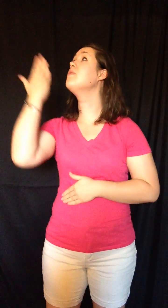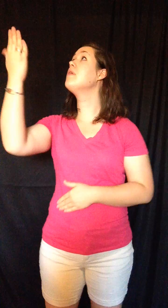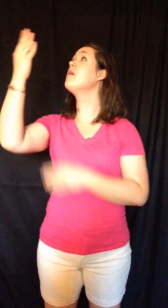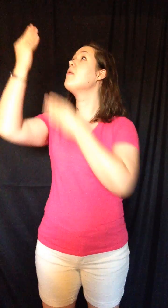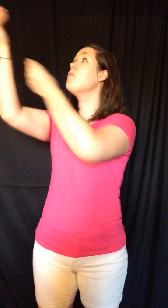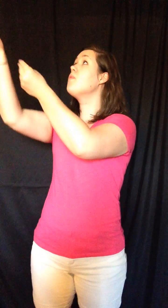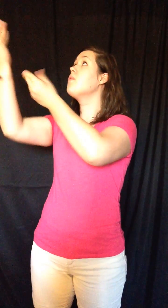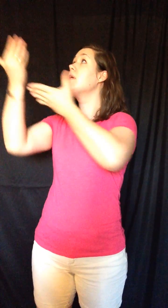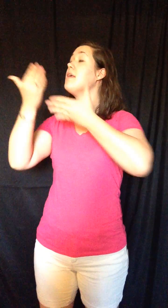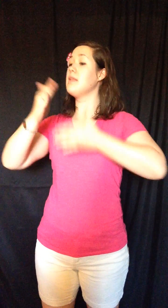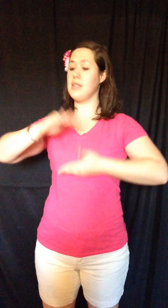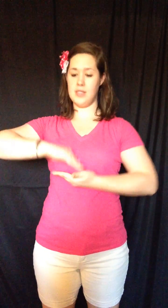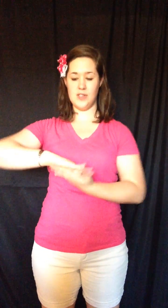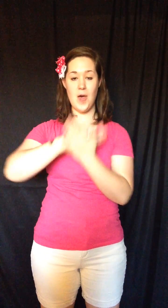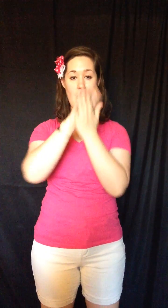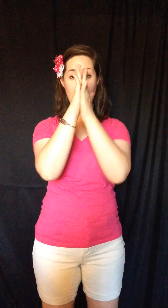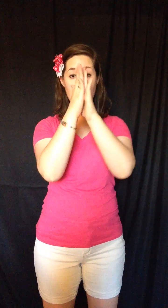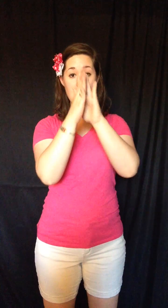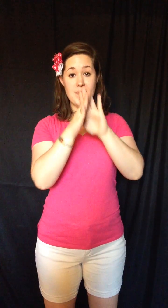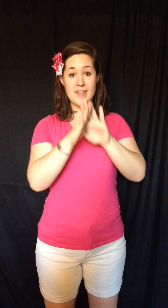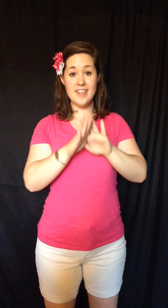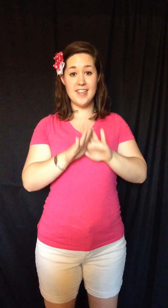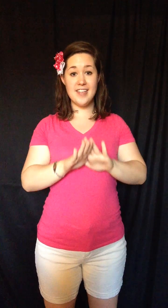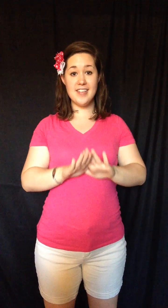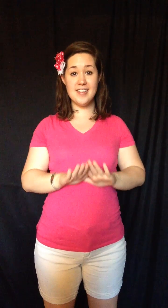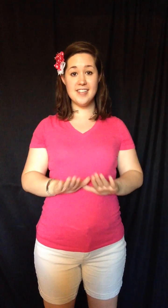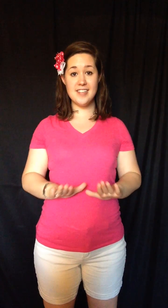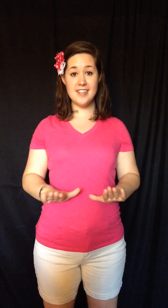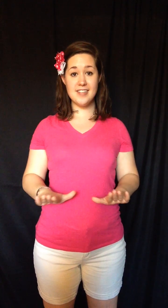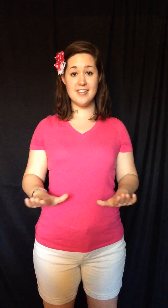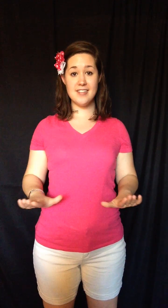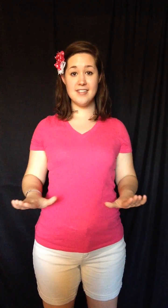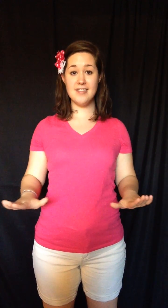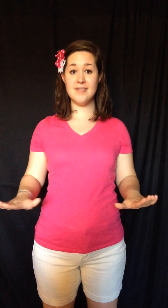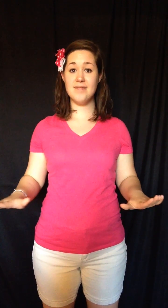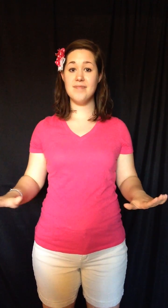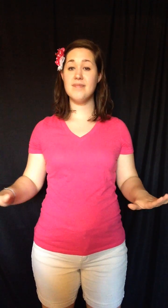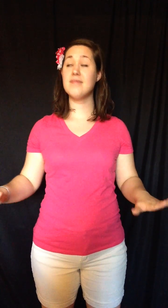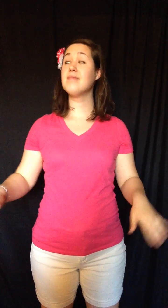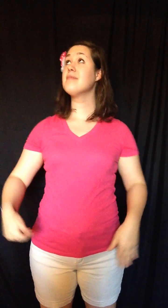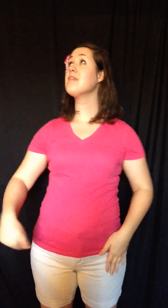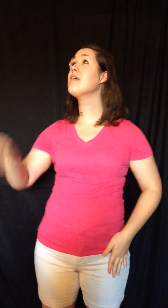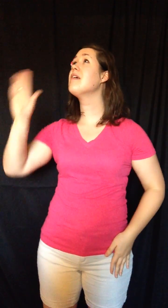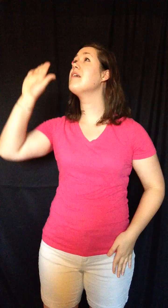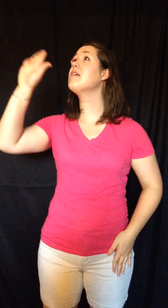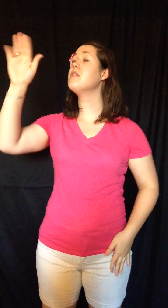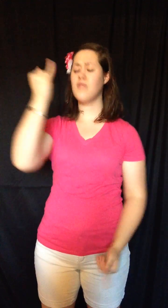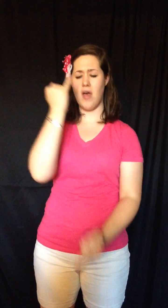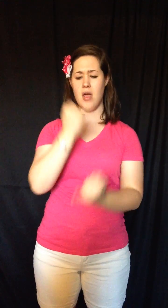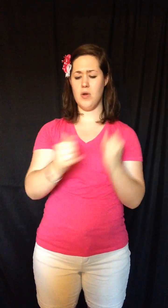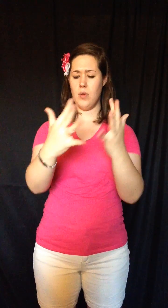Him who is our peace His followed